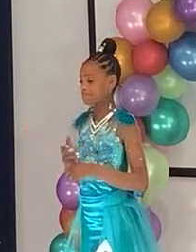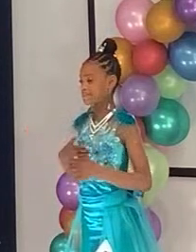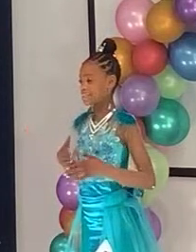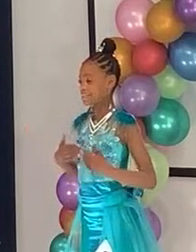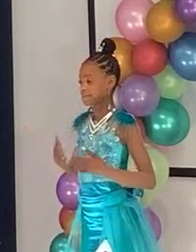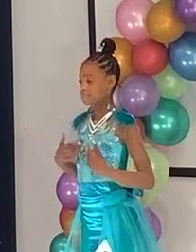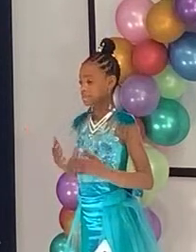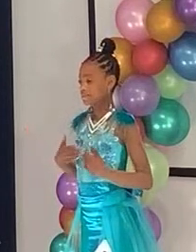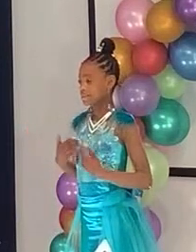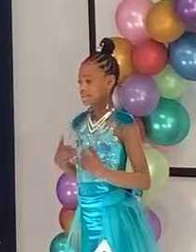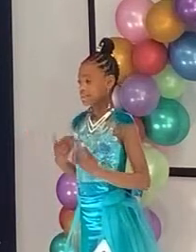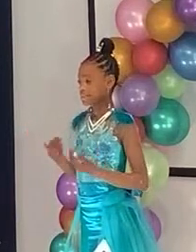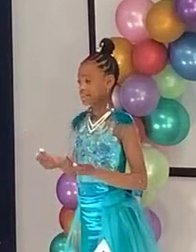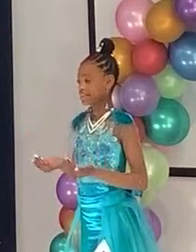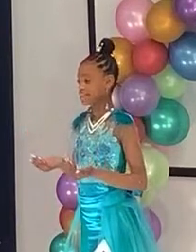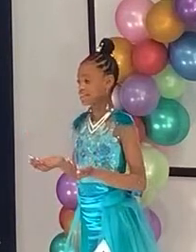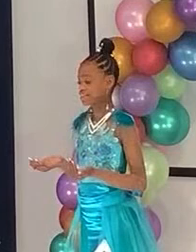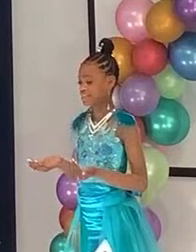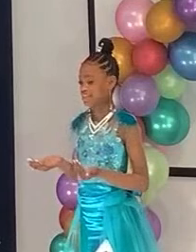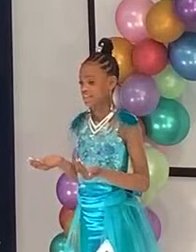My friends make me happy.